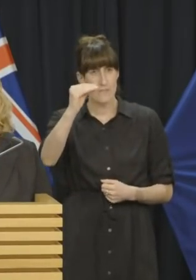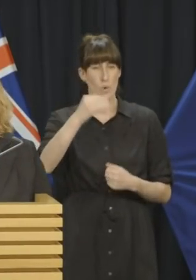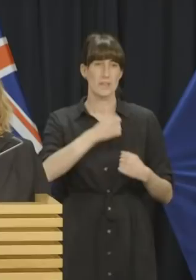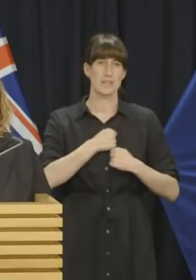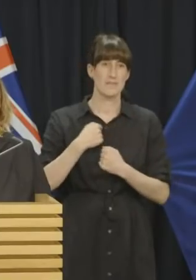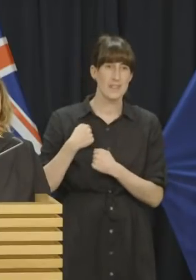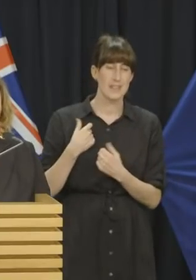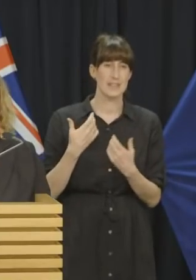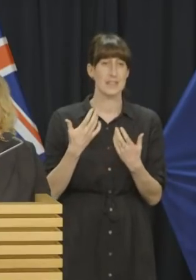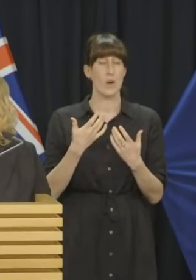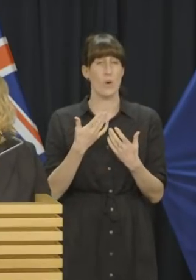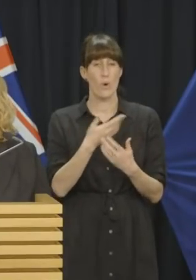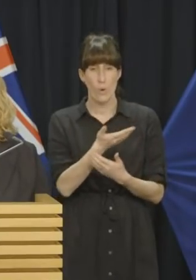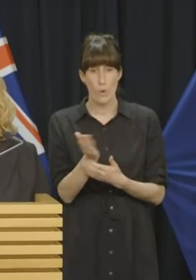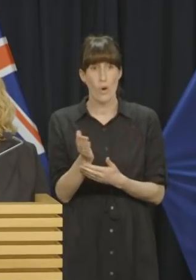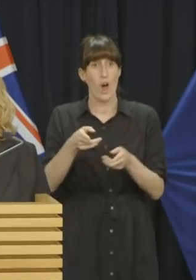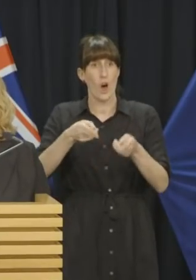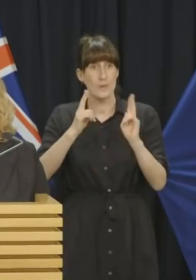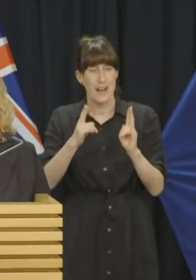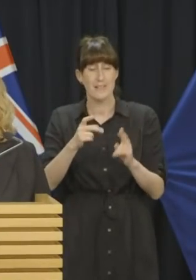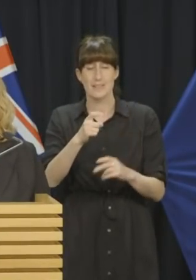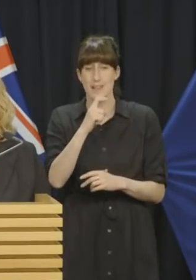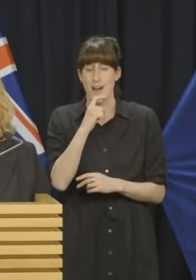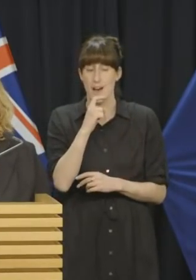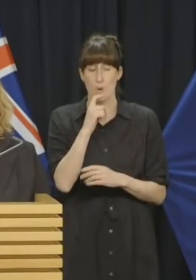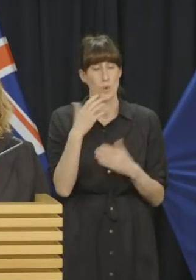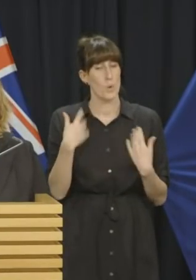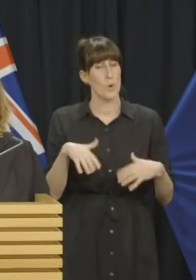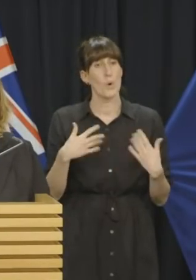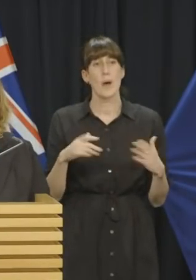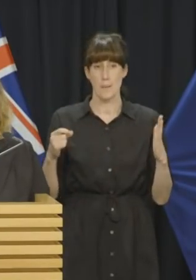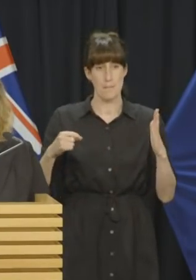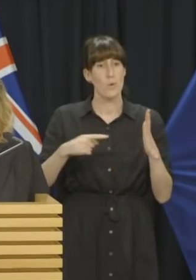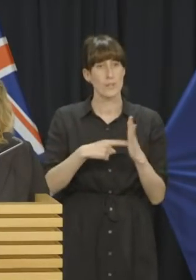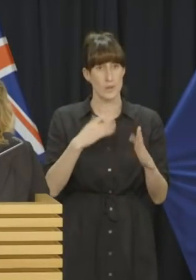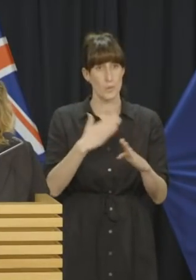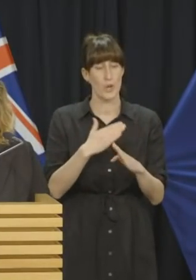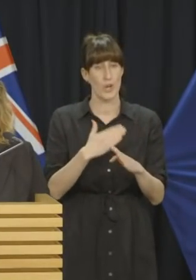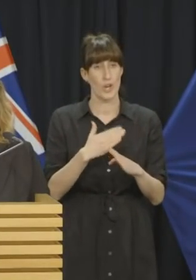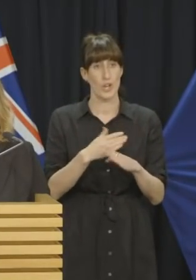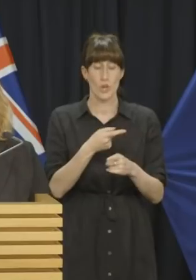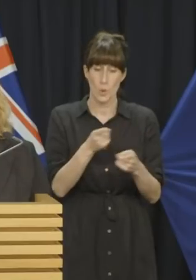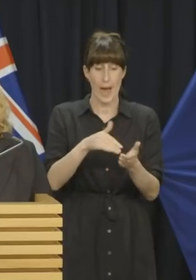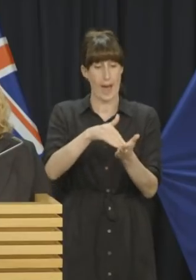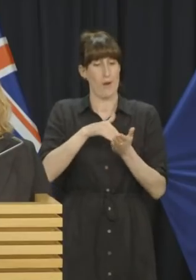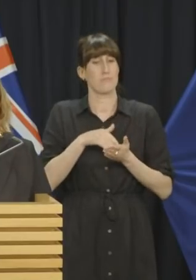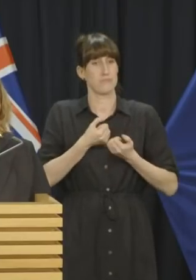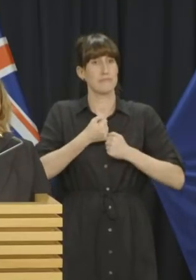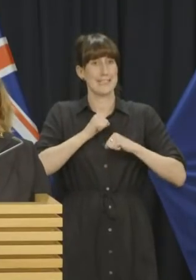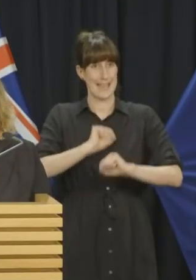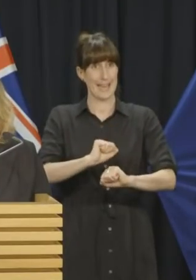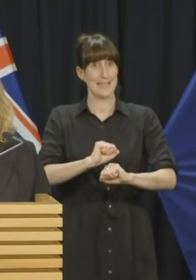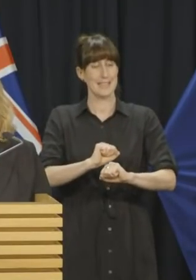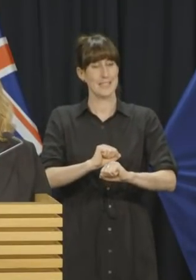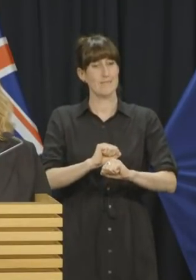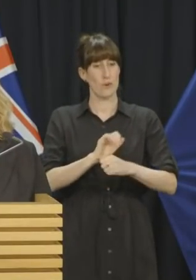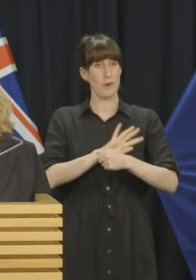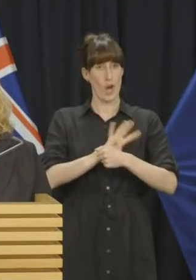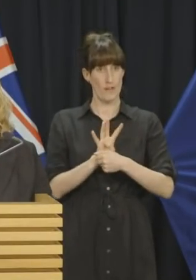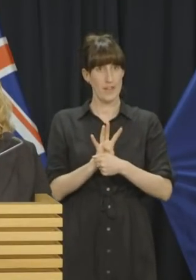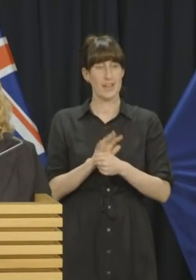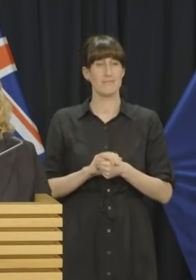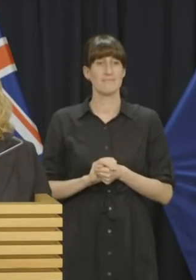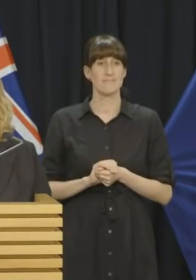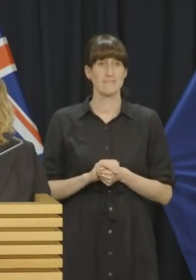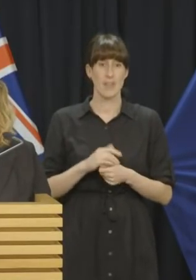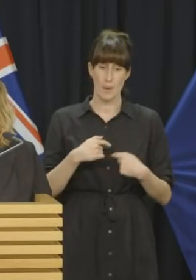facilities. These are an important part of our front line against COVID-19. They are allowing us to enjoy